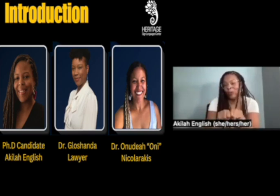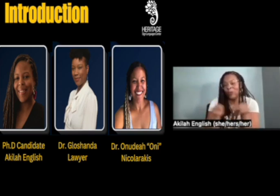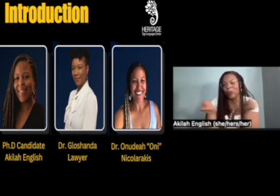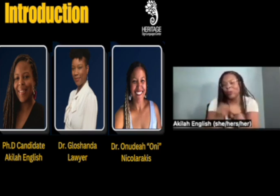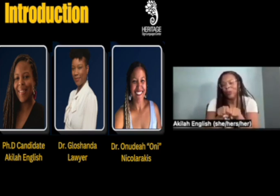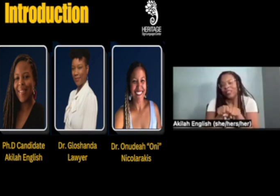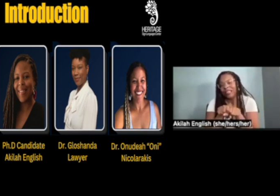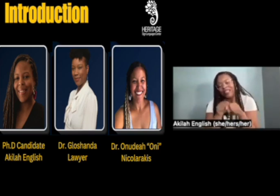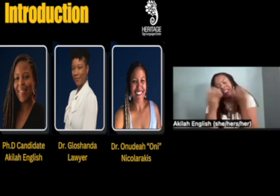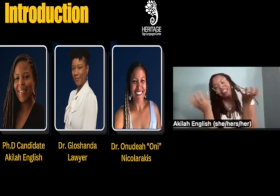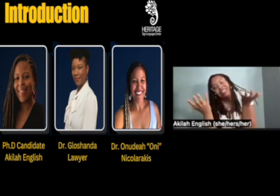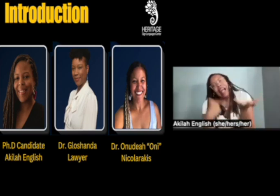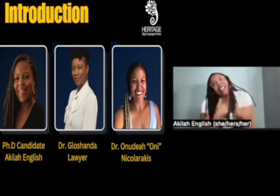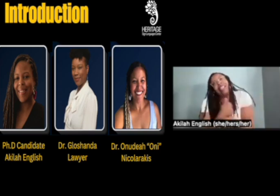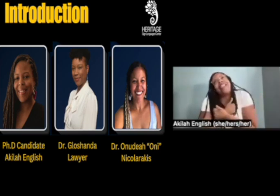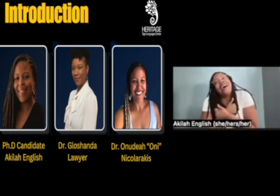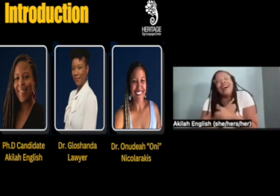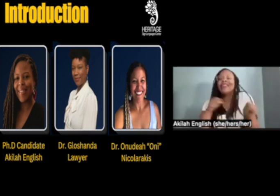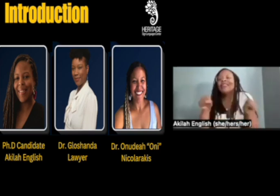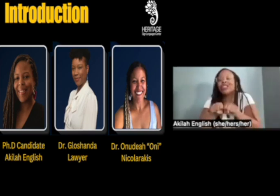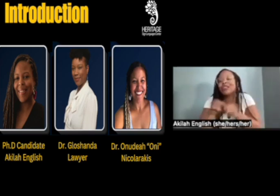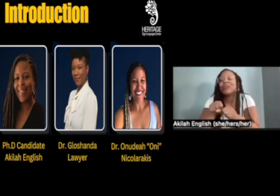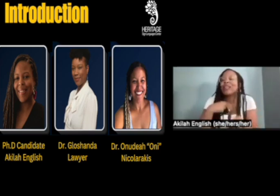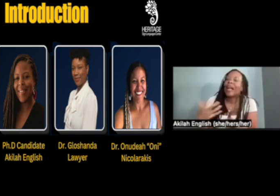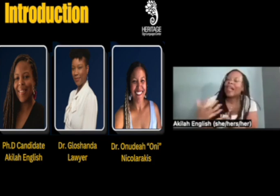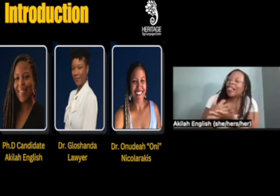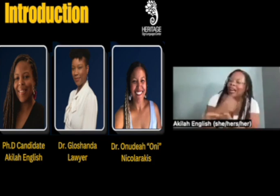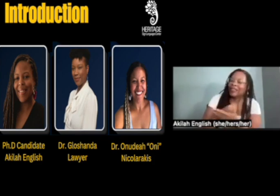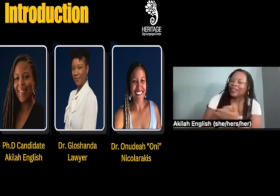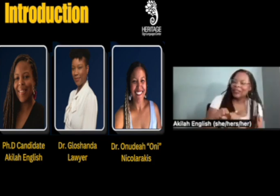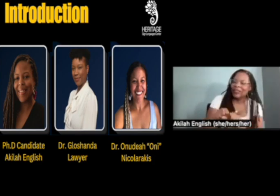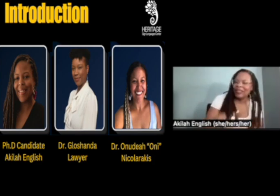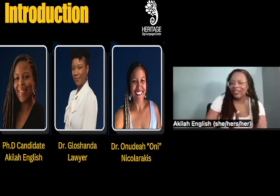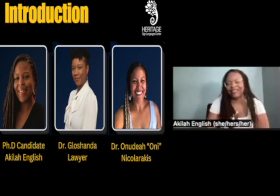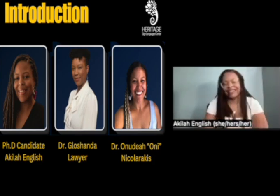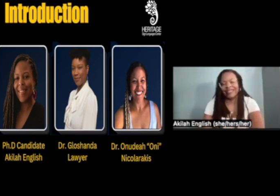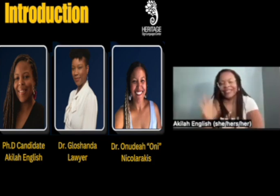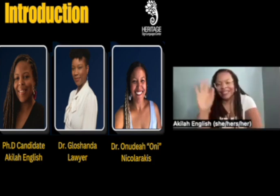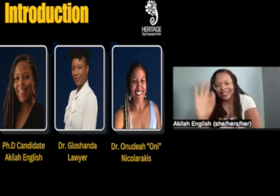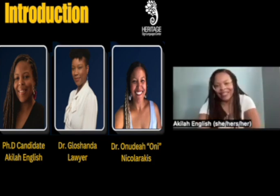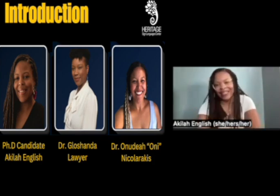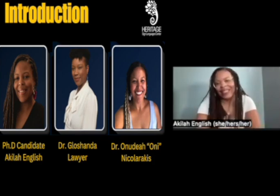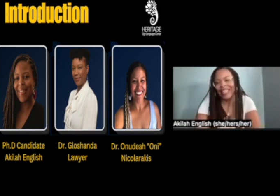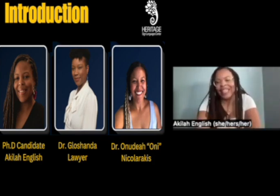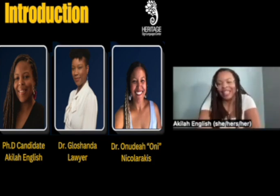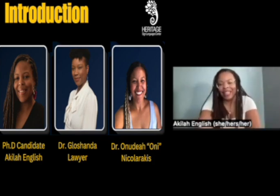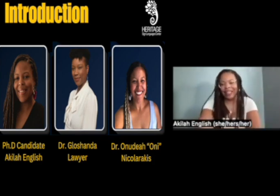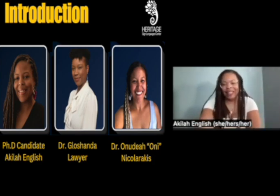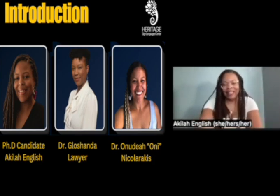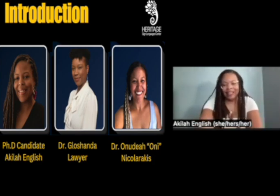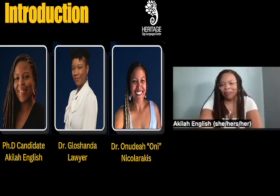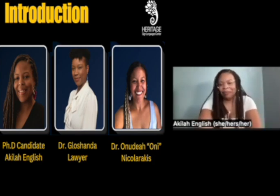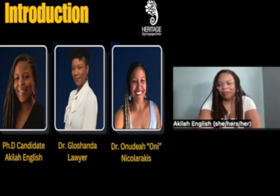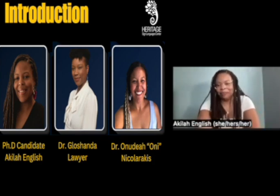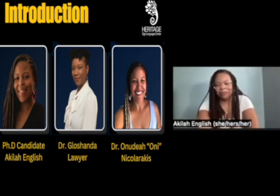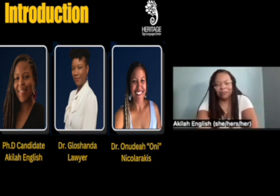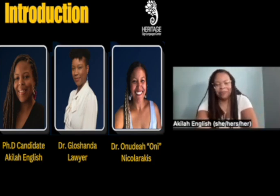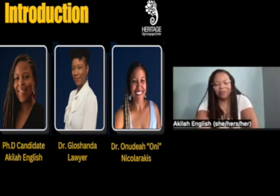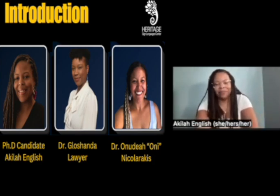And I am also a fan of shoes. I collect shoes and have over 150 different